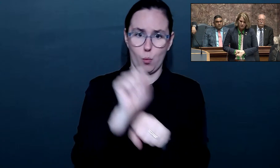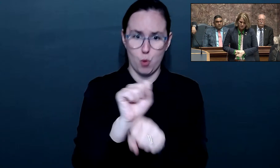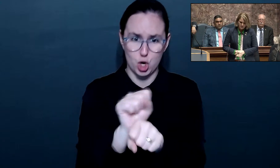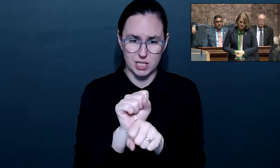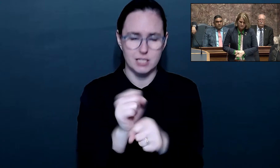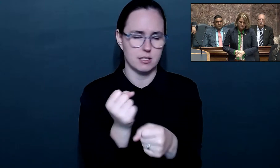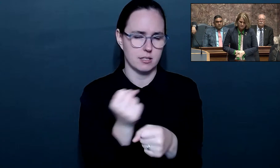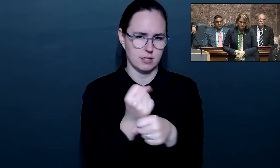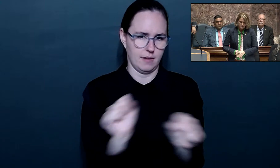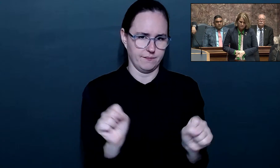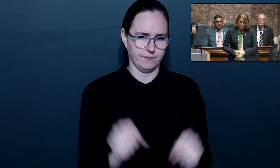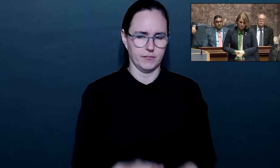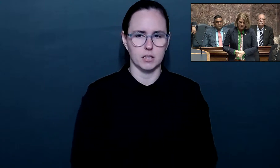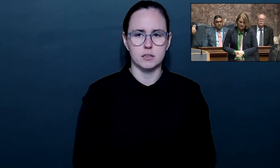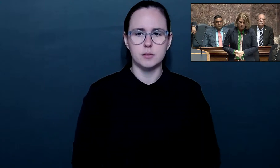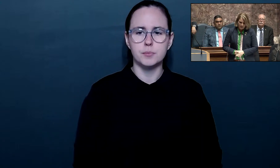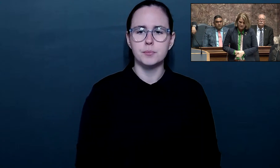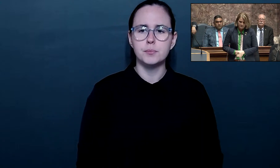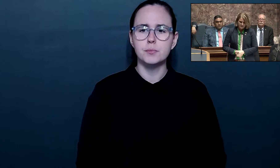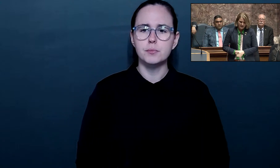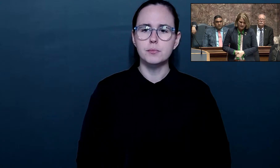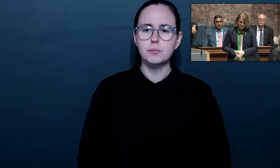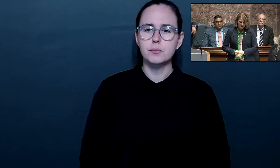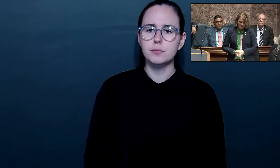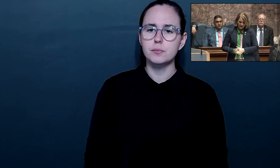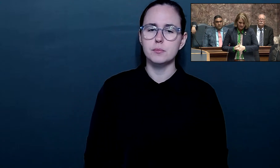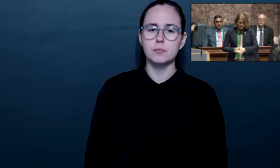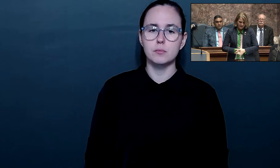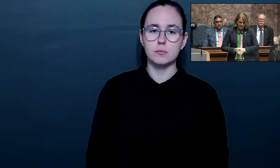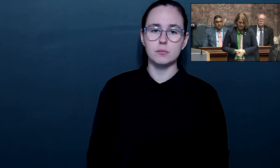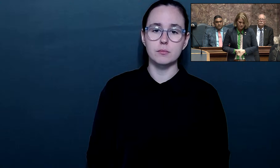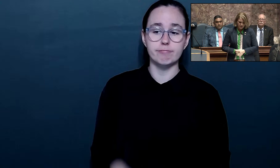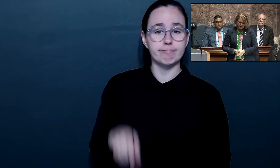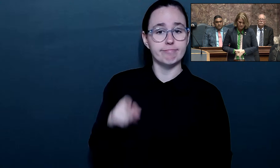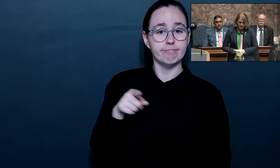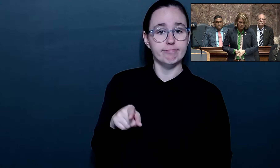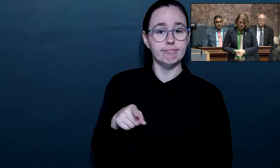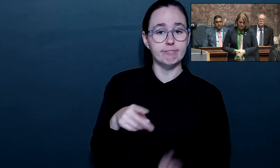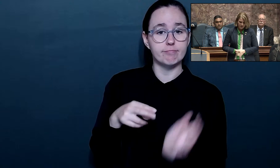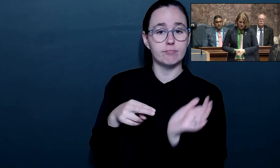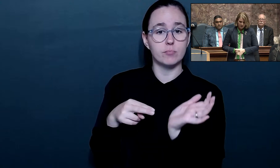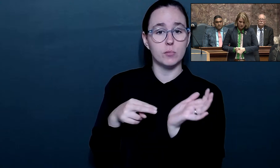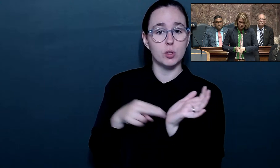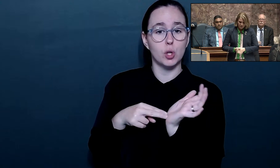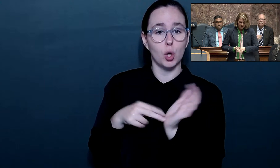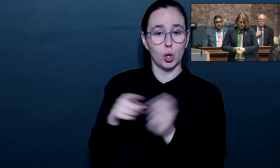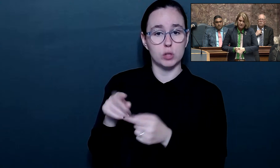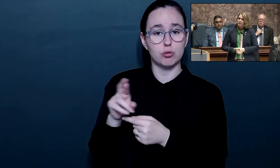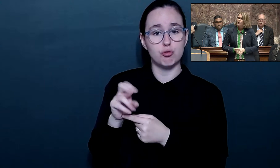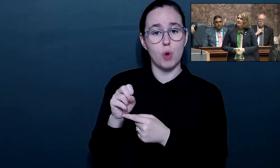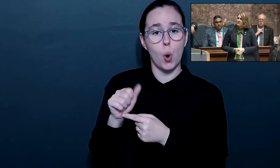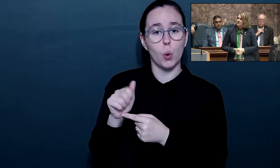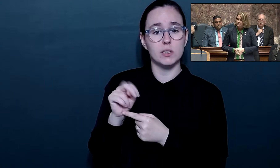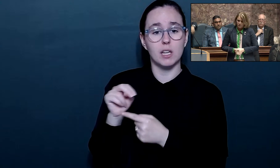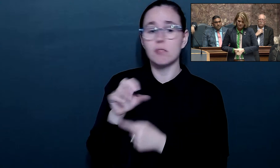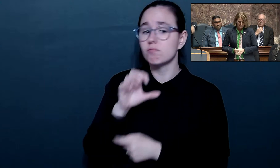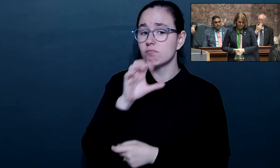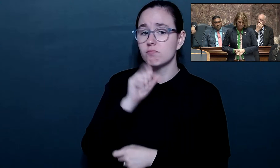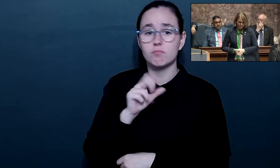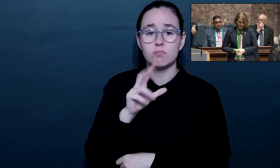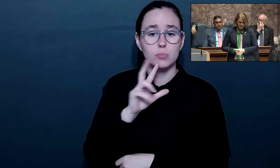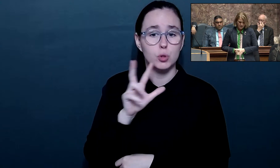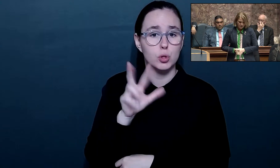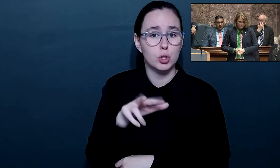33-year-old nurse Roseanne Wallace was attacked in the psychiatric unit where she worked, her shoulder injury required